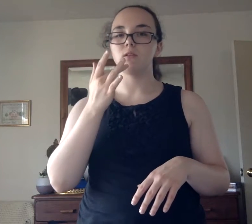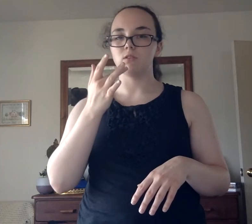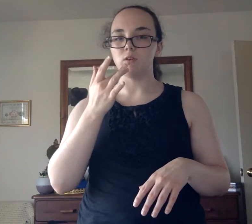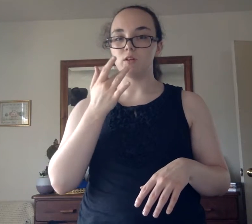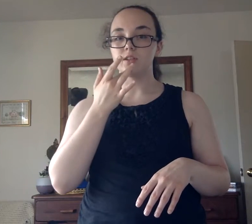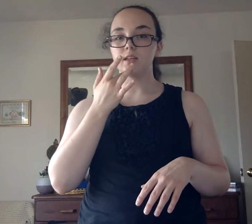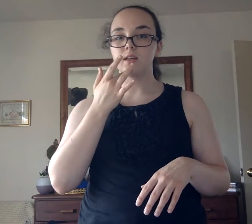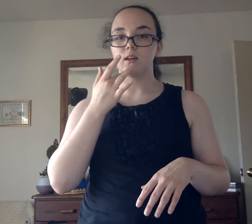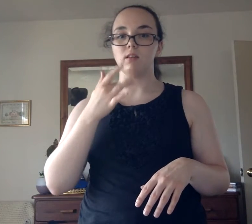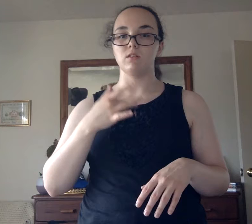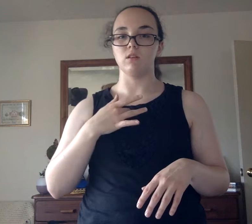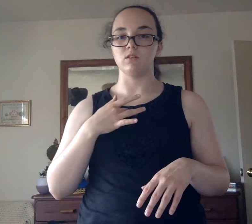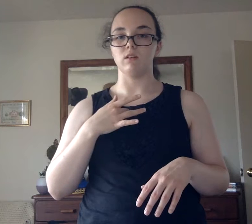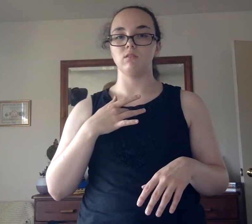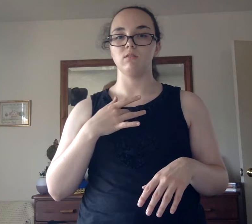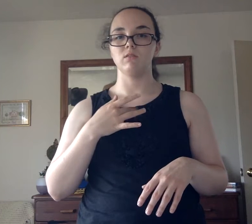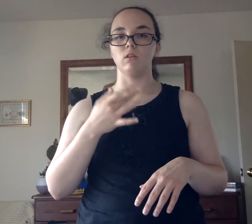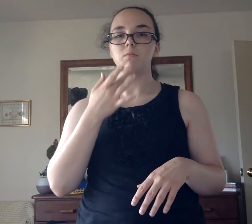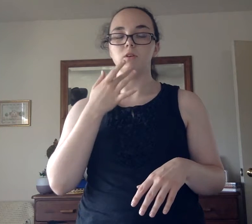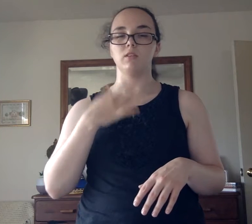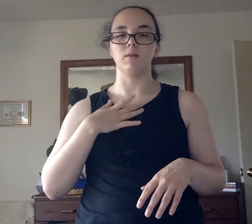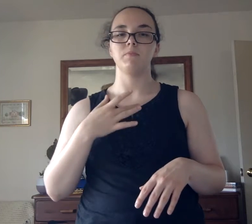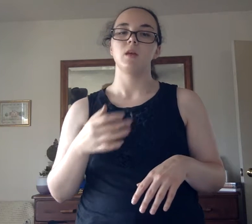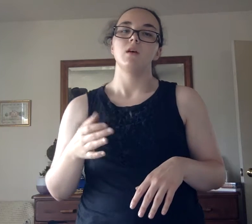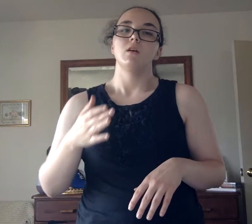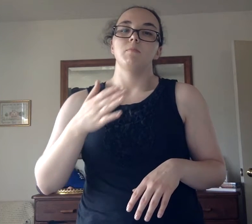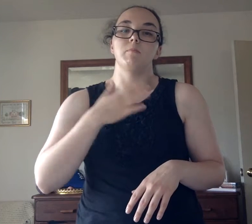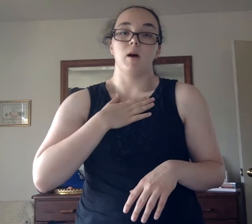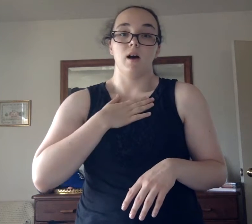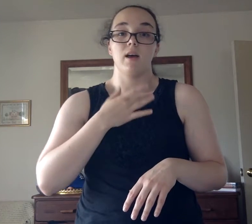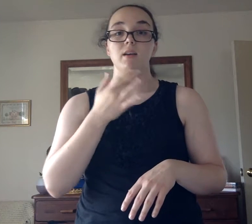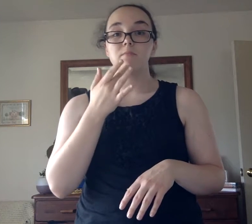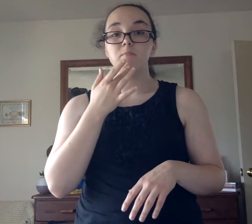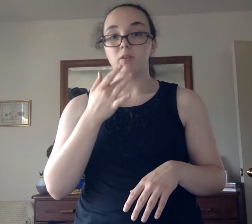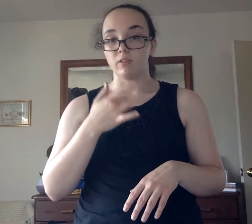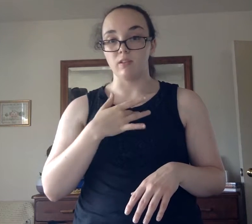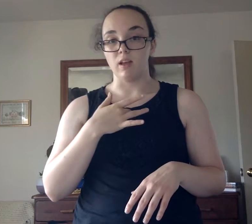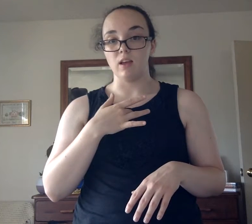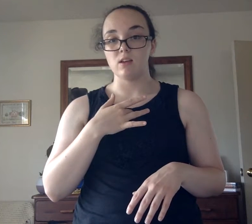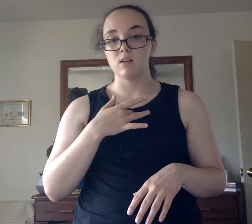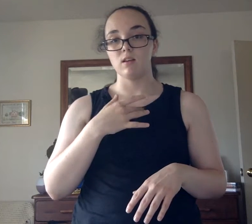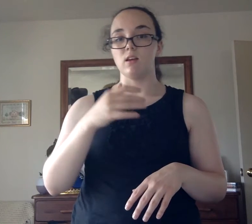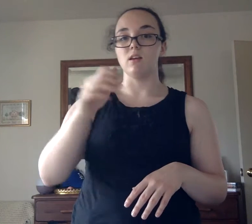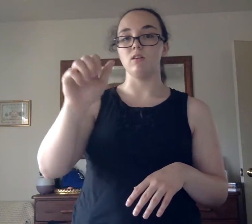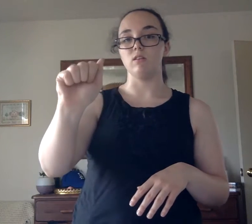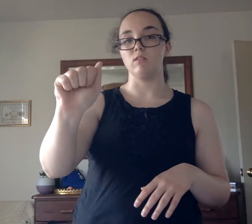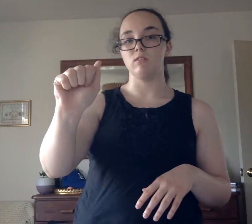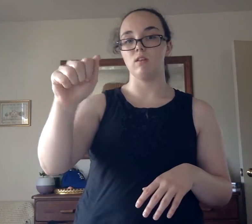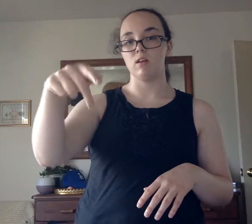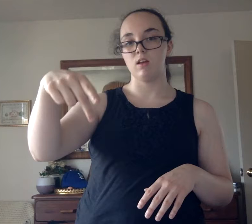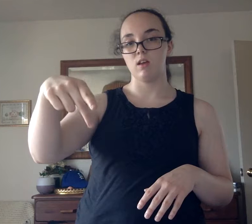to your chin and then to your chest. So birthday. My birthday is